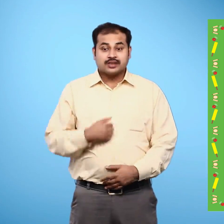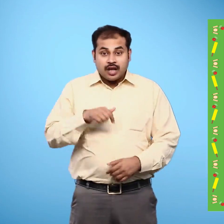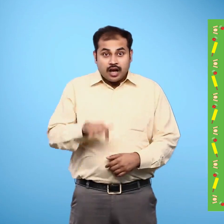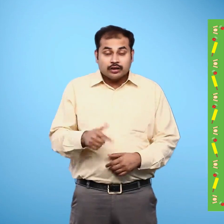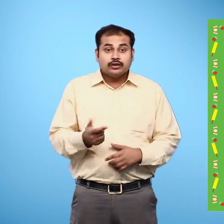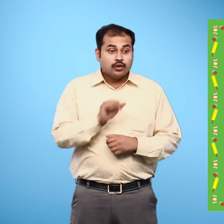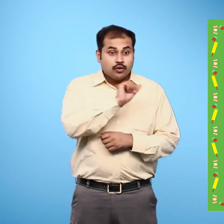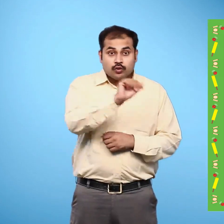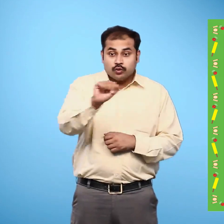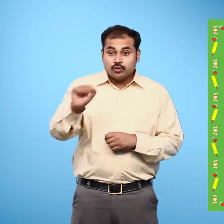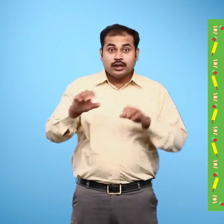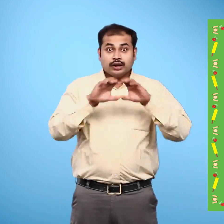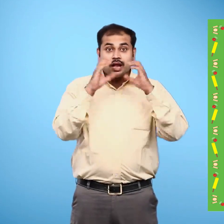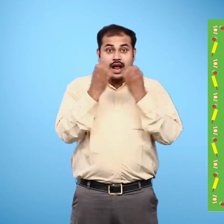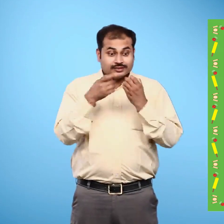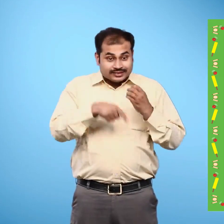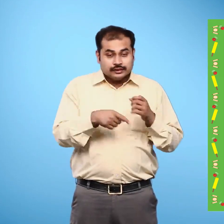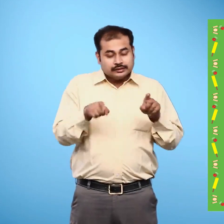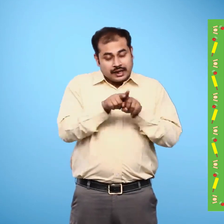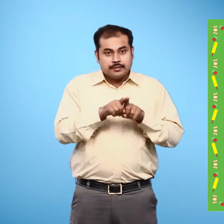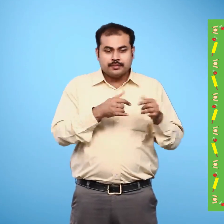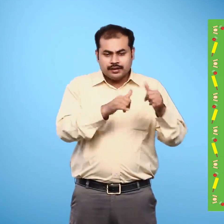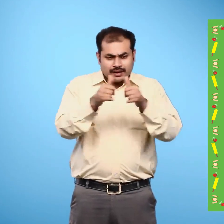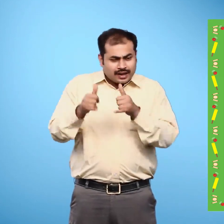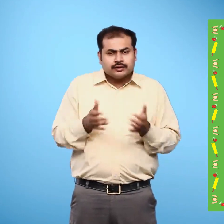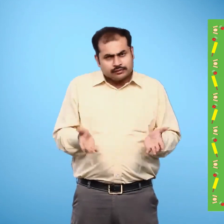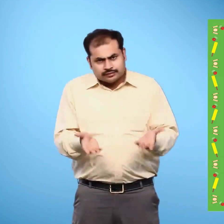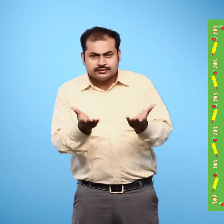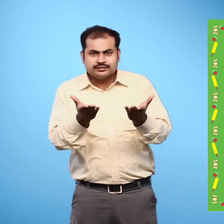Now, you play this game in your class.